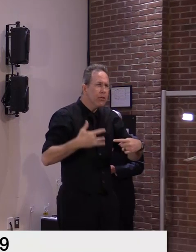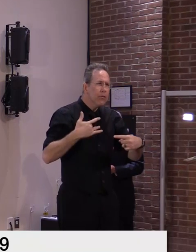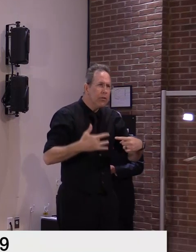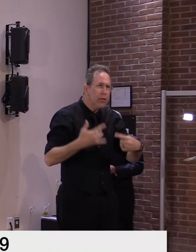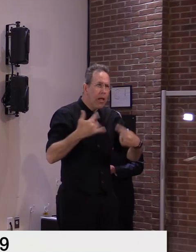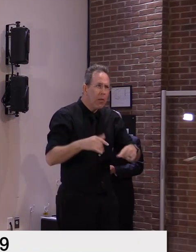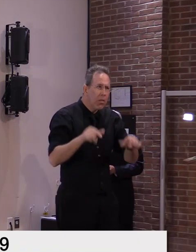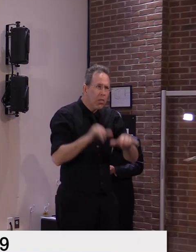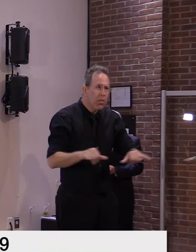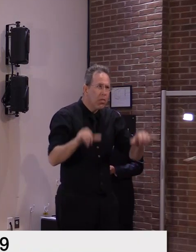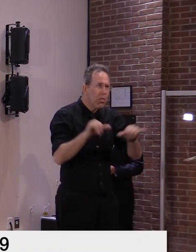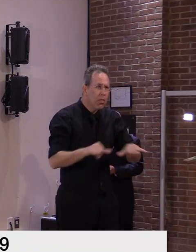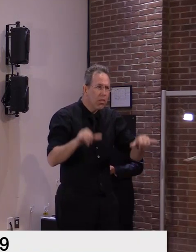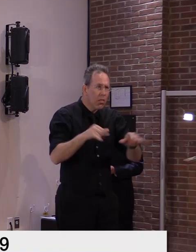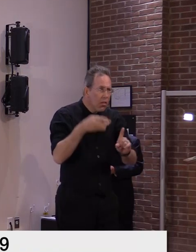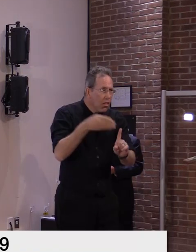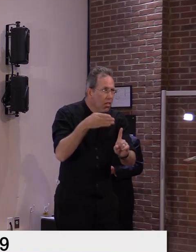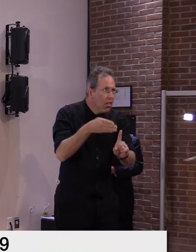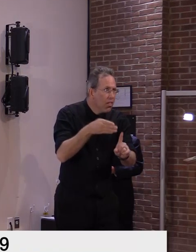sector of business, if you will.